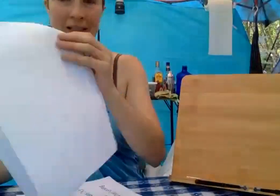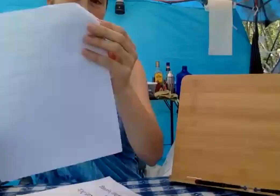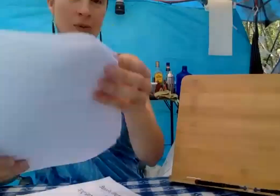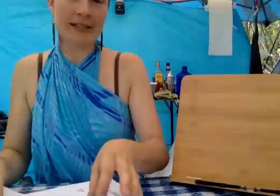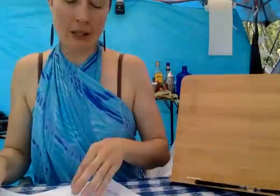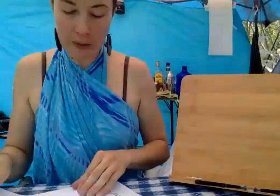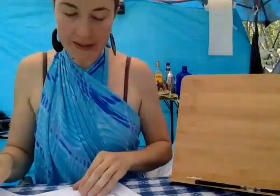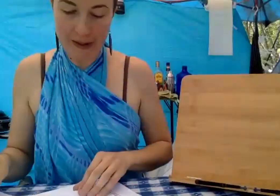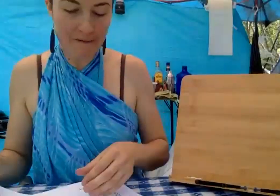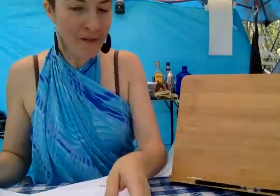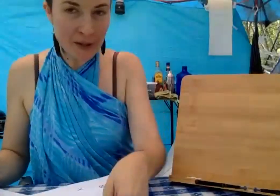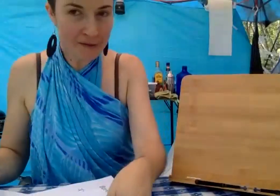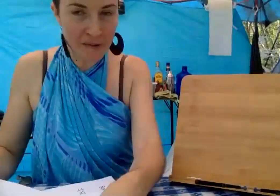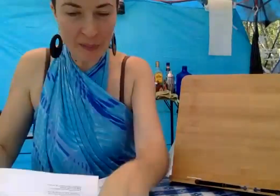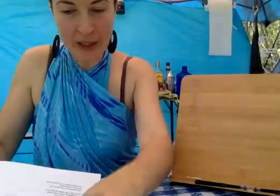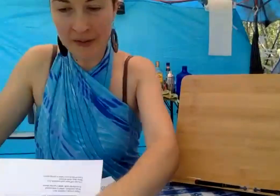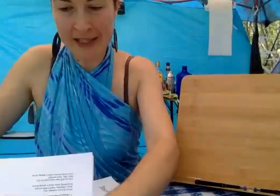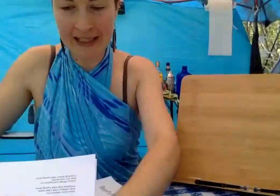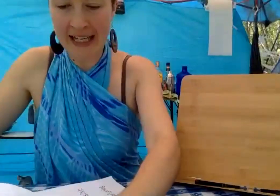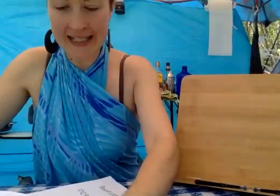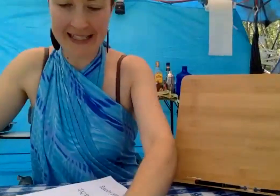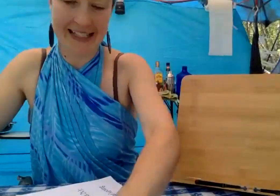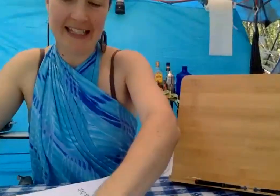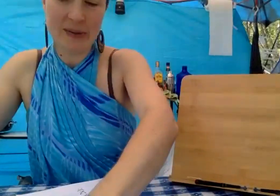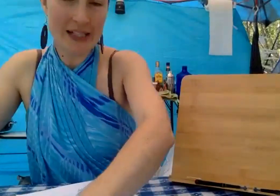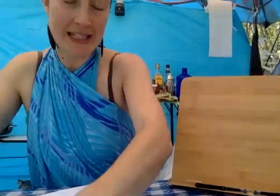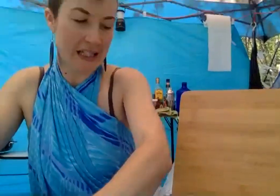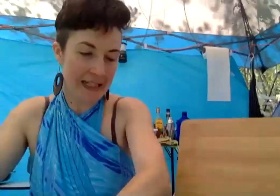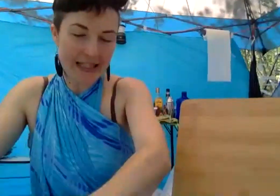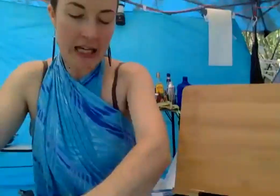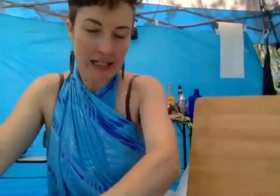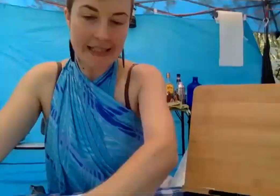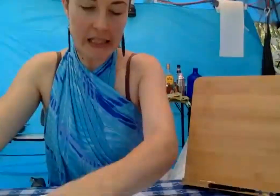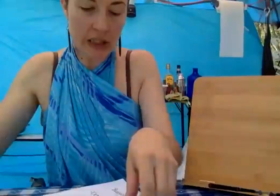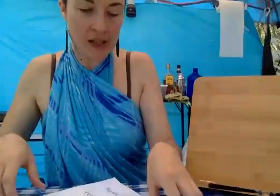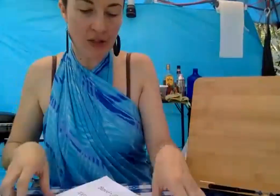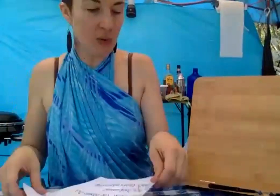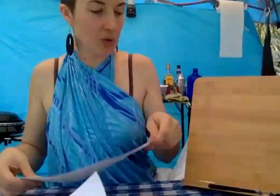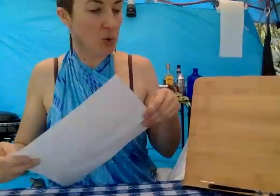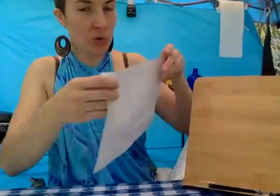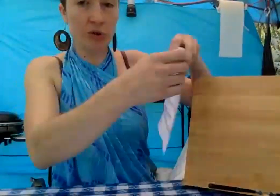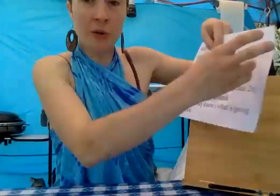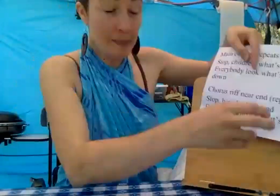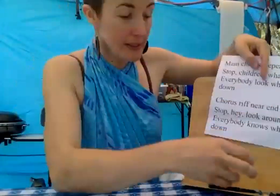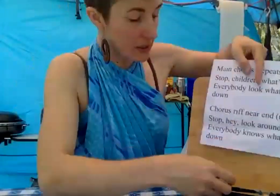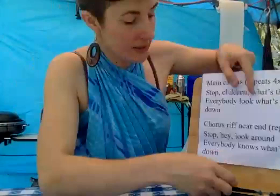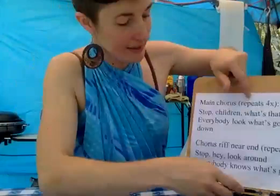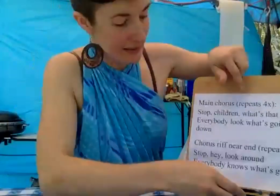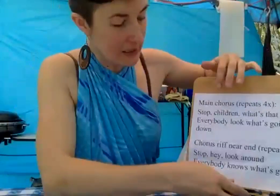to what is always my very favorite part of this class. We get to sign and sing along to a cool grown-up song that the kids